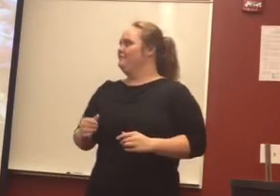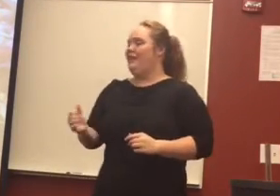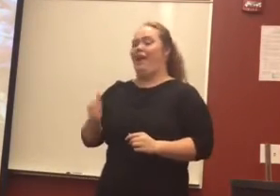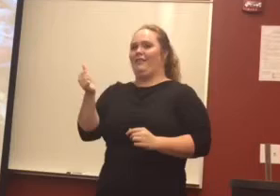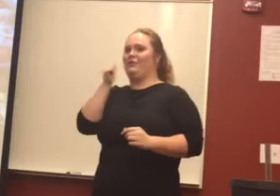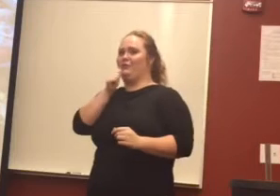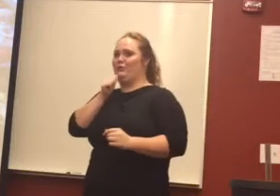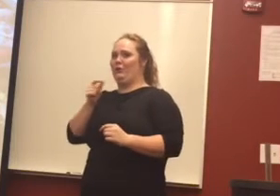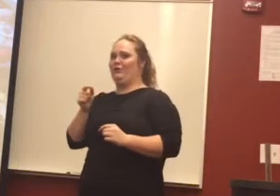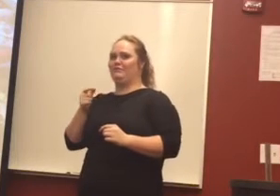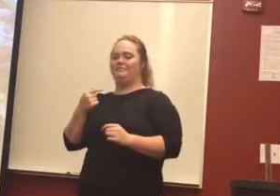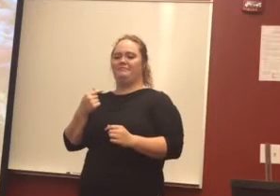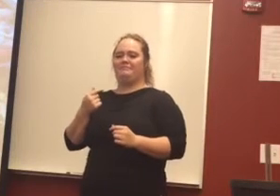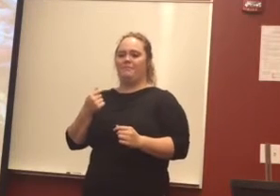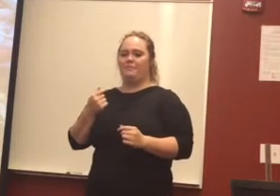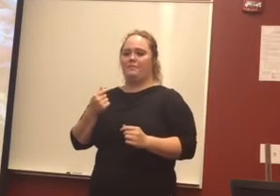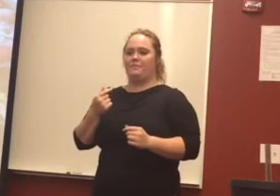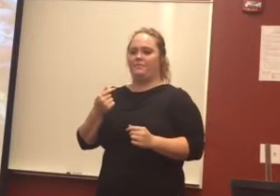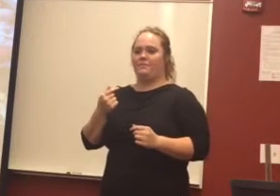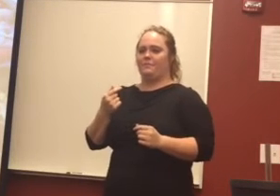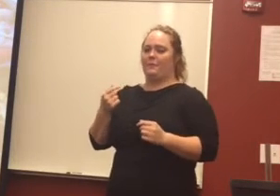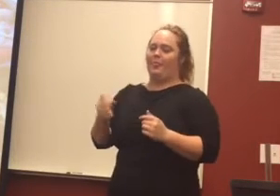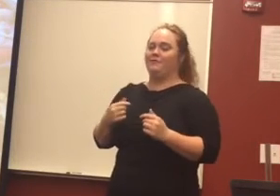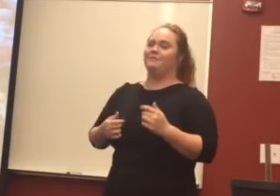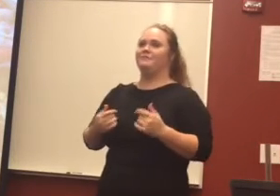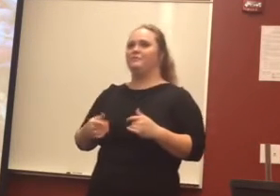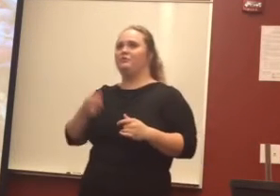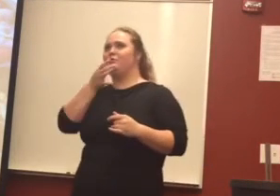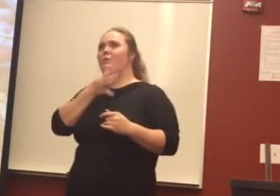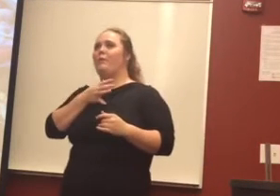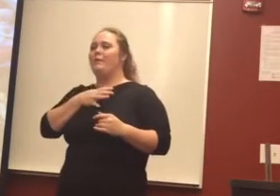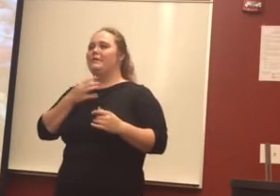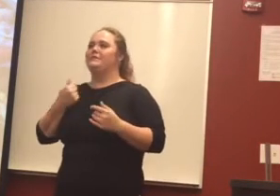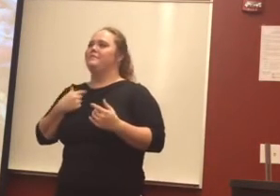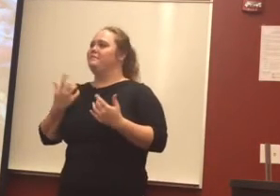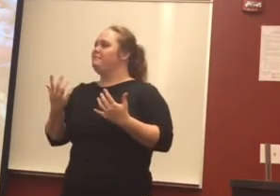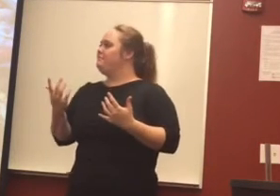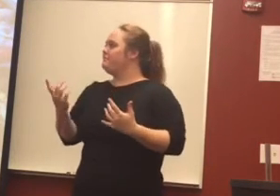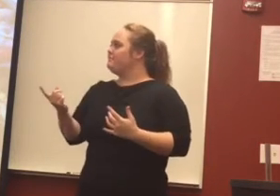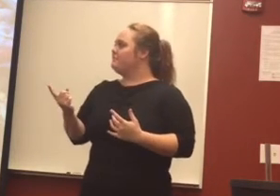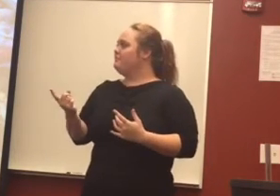well, I mean, she was a woman, she wasn't a girl, was bigger, and the kids all did this.